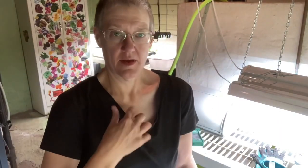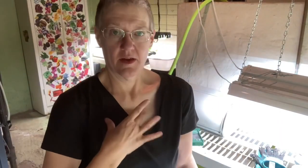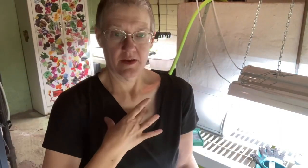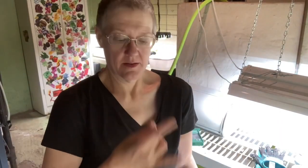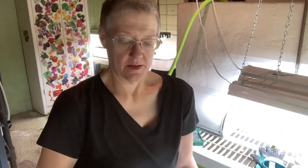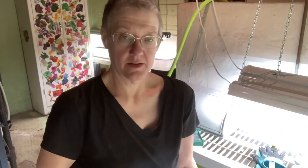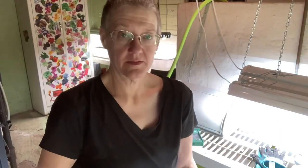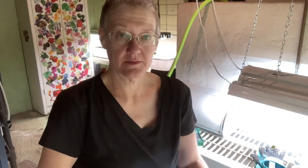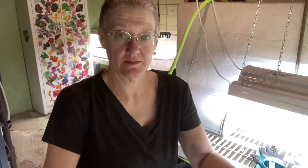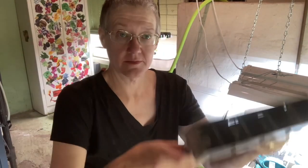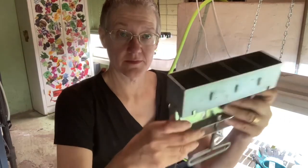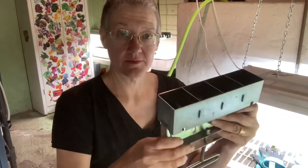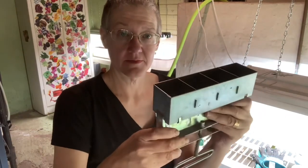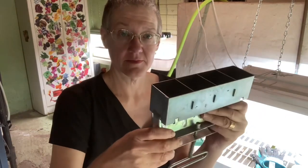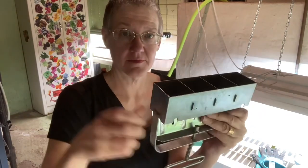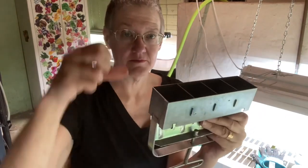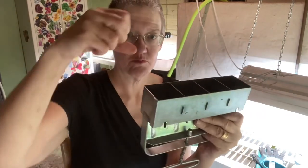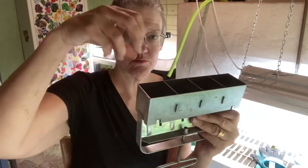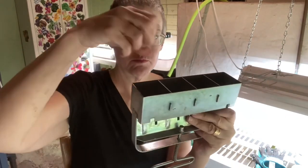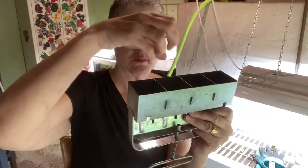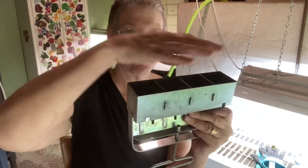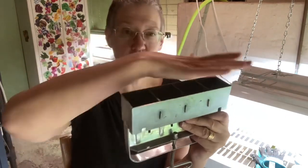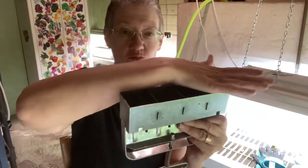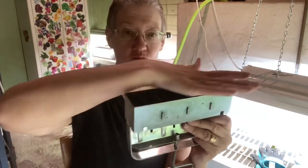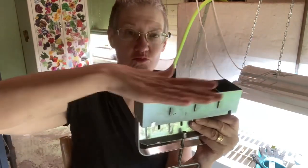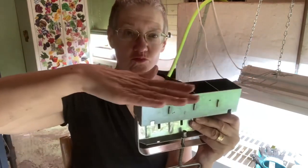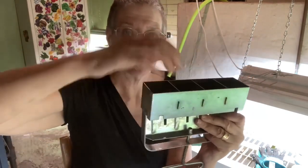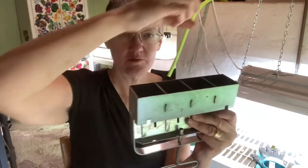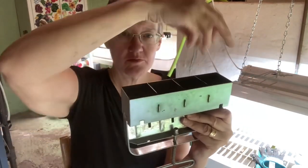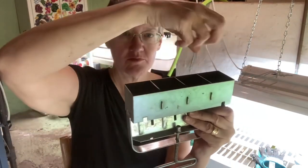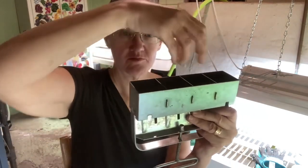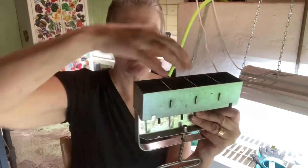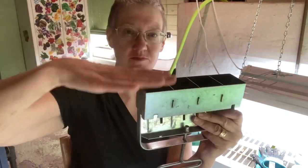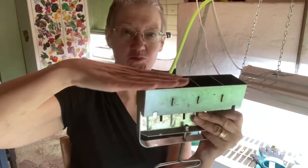I like to turn it over and to fill it from the top.